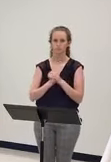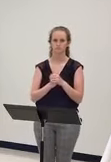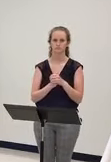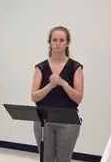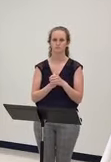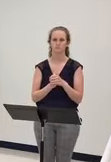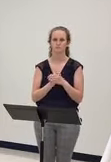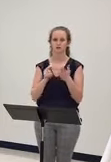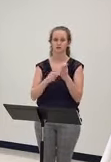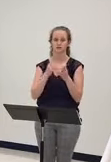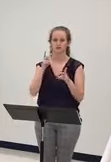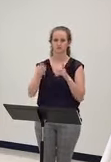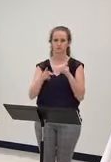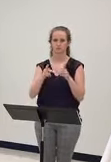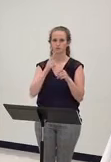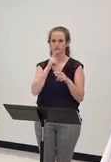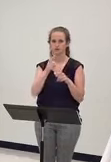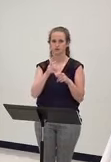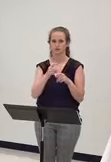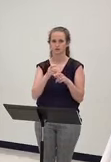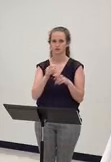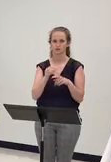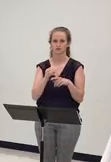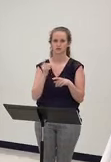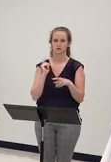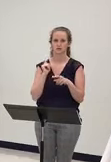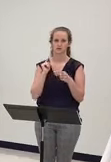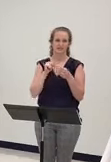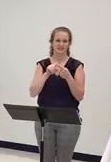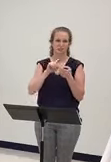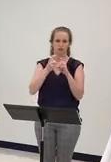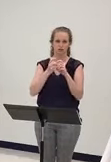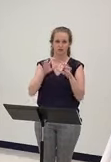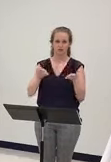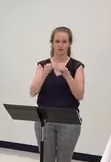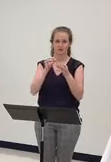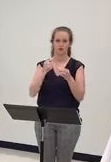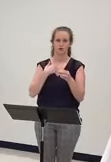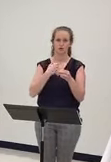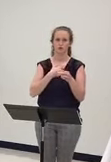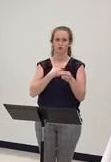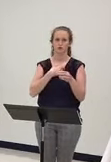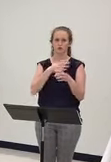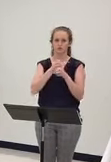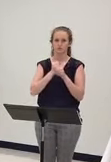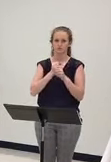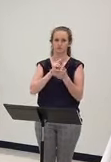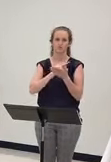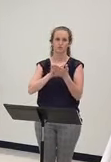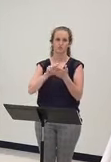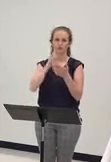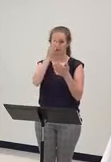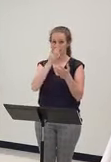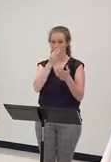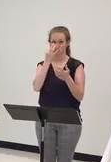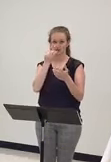Some people will say, especially since the changes in the Mass, that we receive Holy Communion now after Mass if you come to